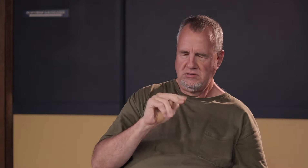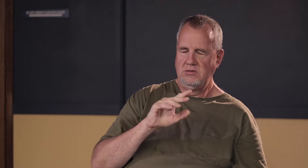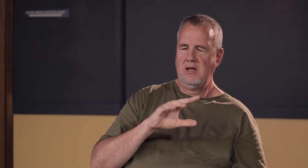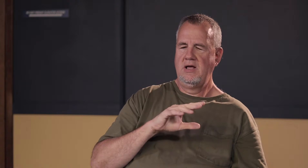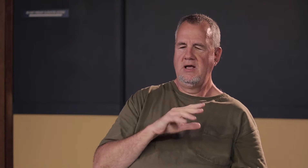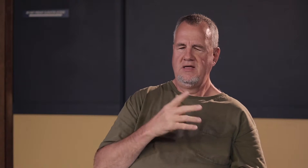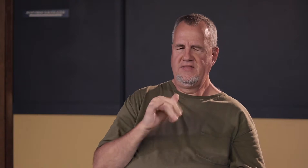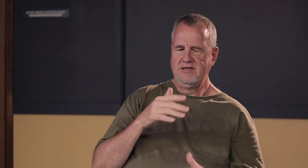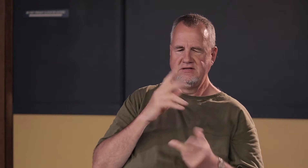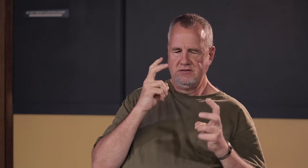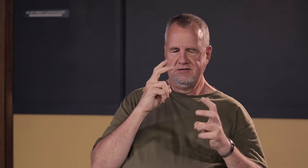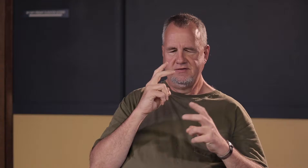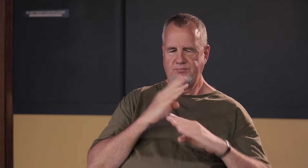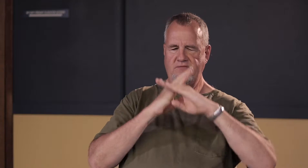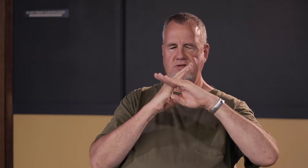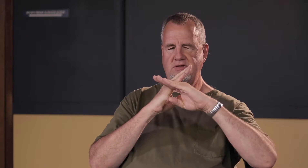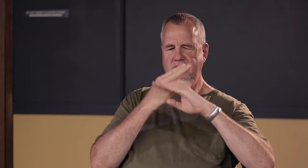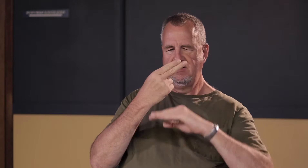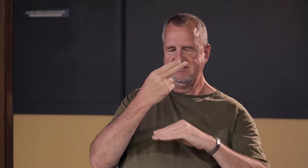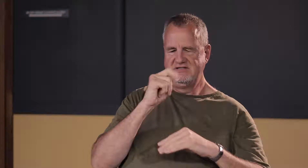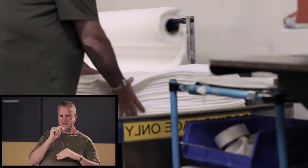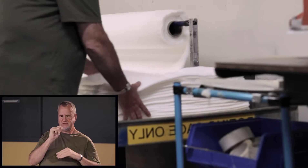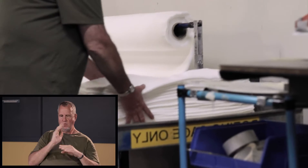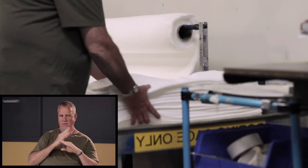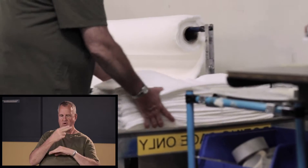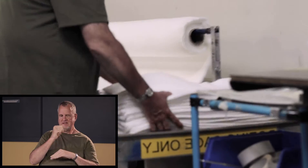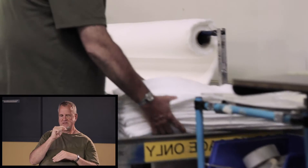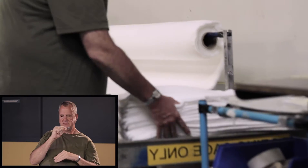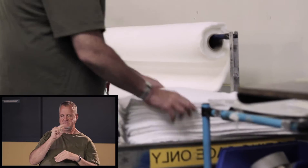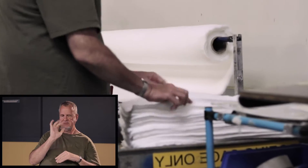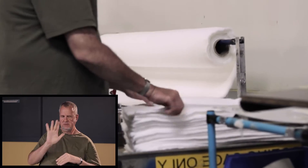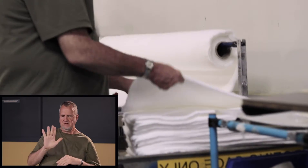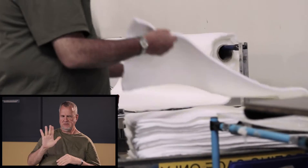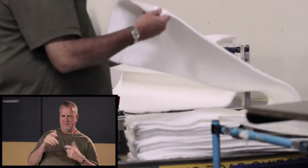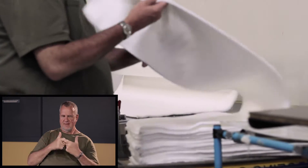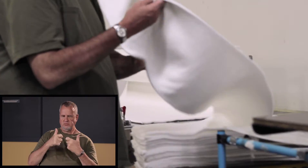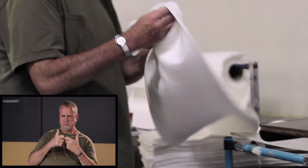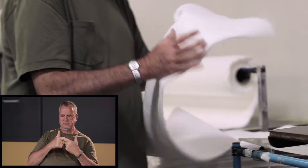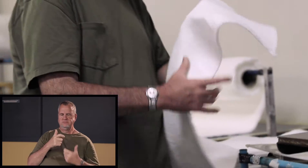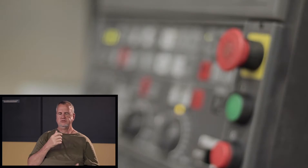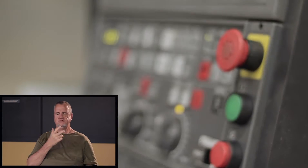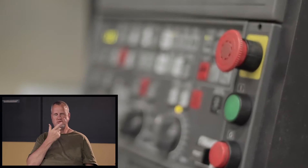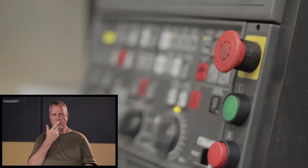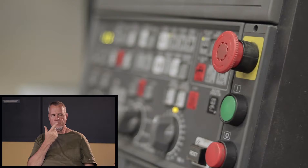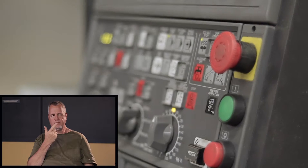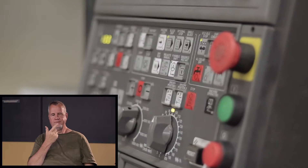Some of the felts, or these pieces that I'm cutting out, are insulation for airplanes to